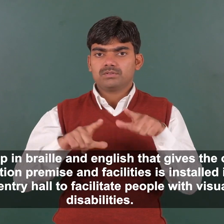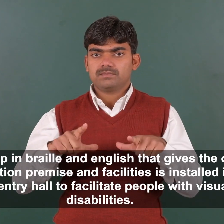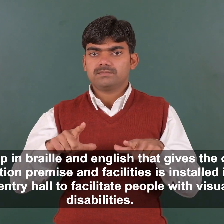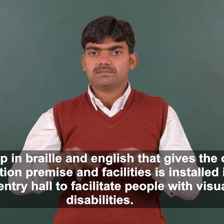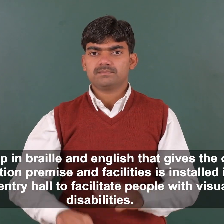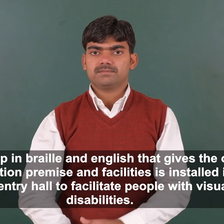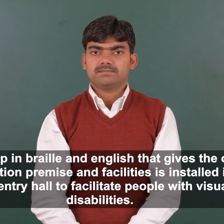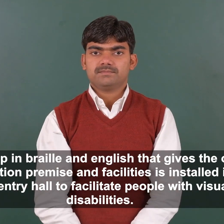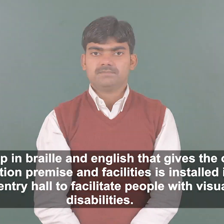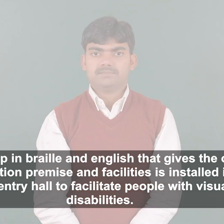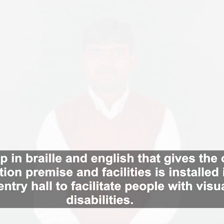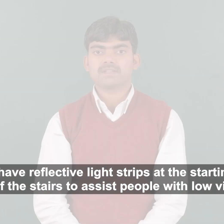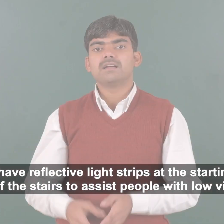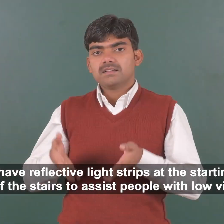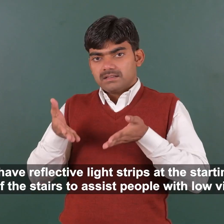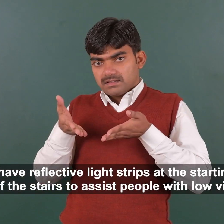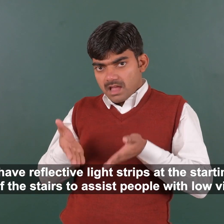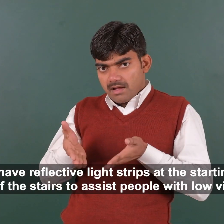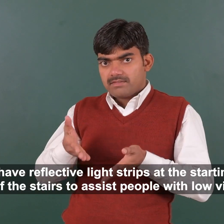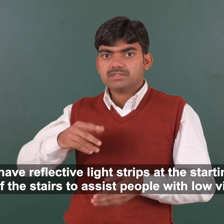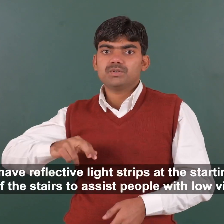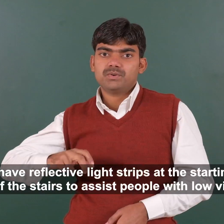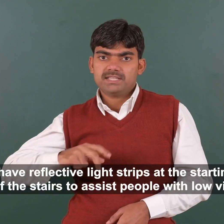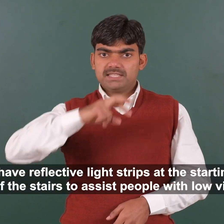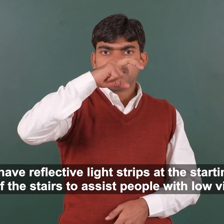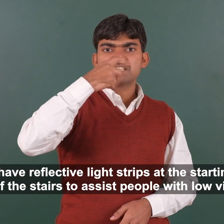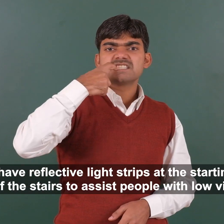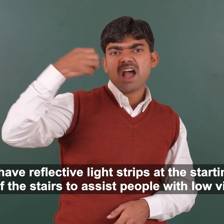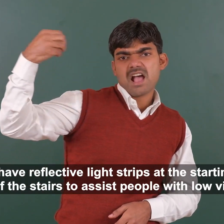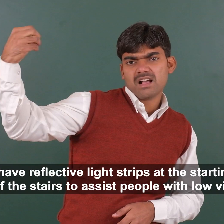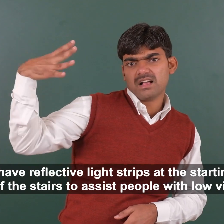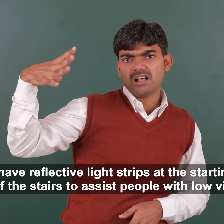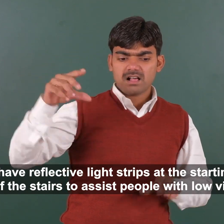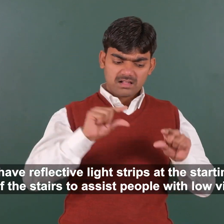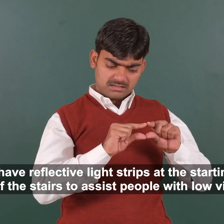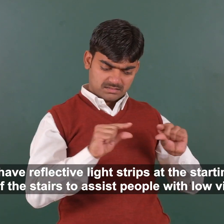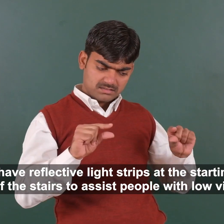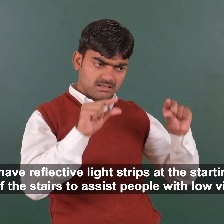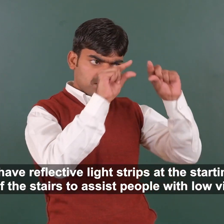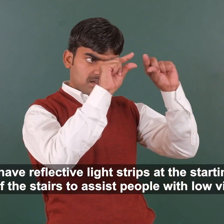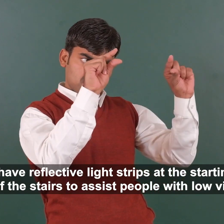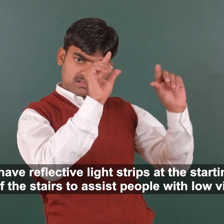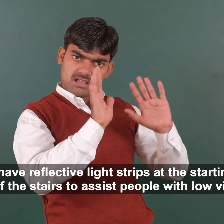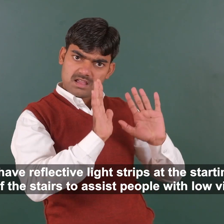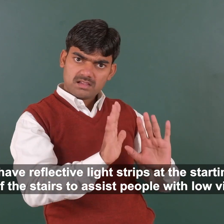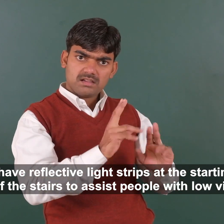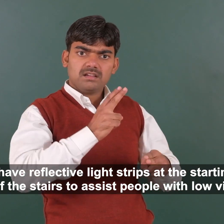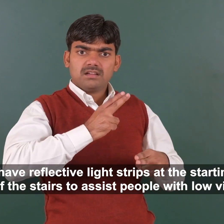visual disabilities. The stairs have reflective light strips at the starting and